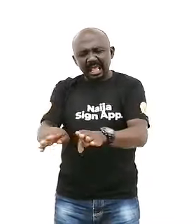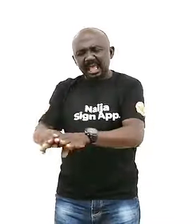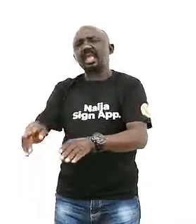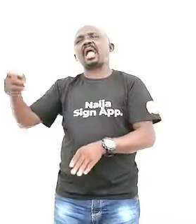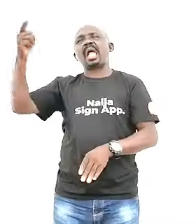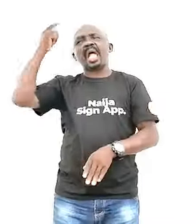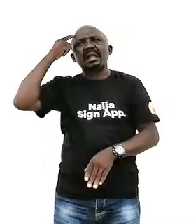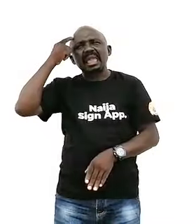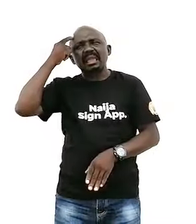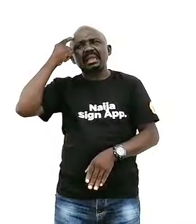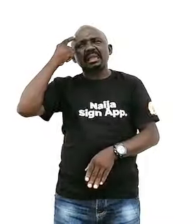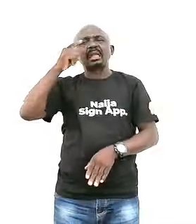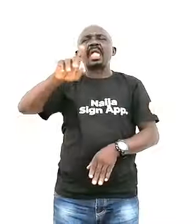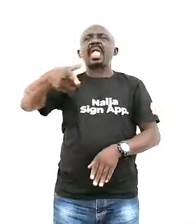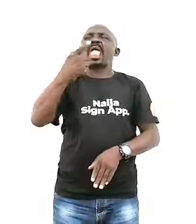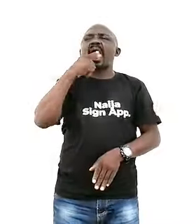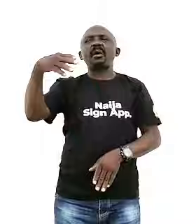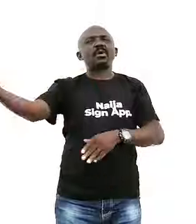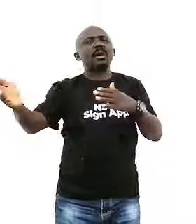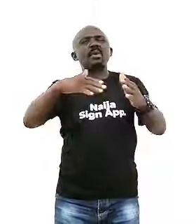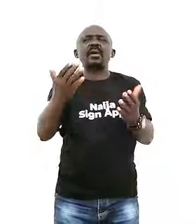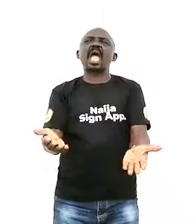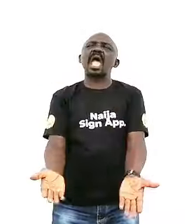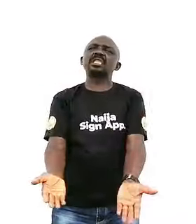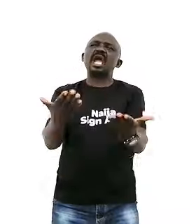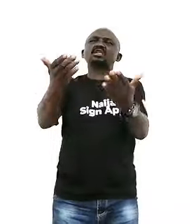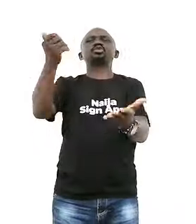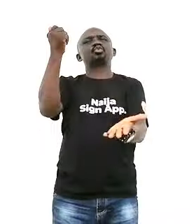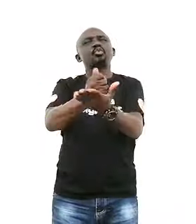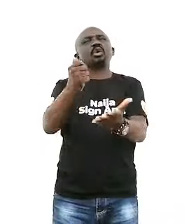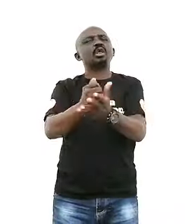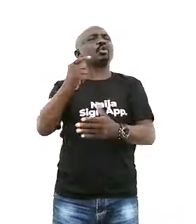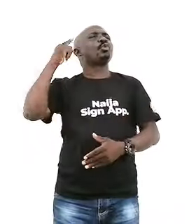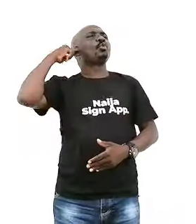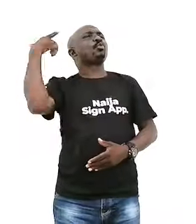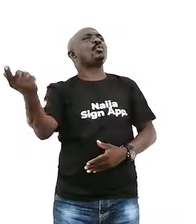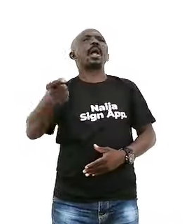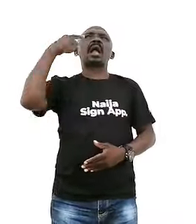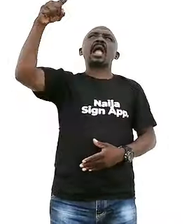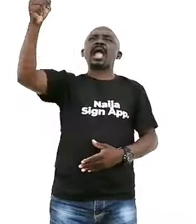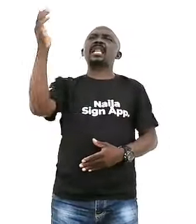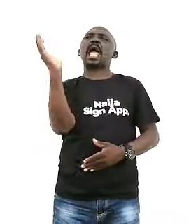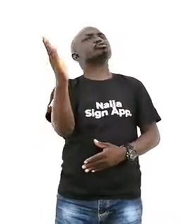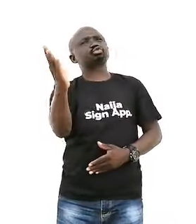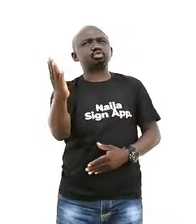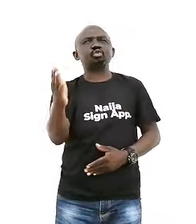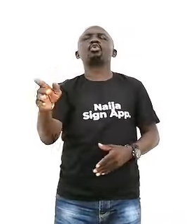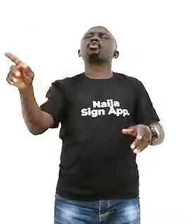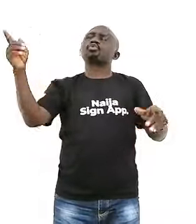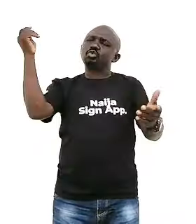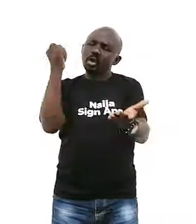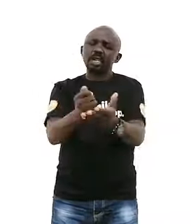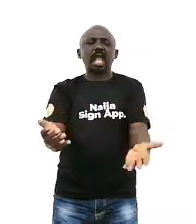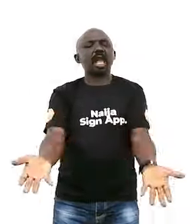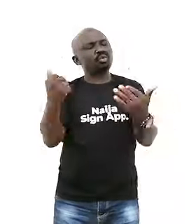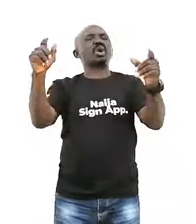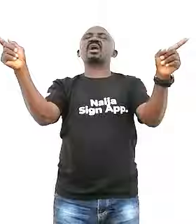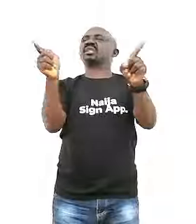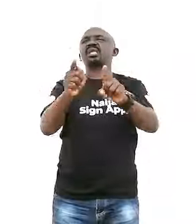recognized, except that they are marginalized. Linguistic diversity and multilingualism, as they concern the deaf community across the world,